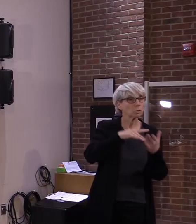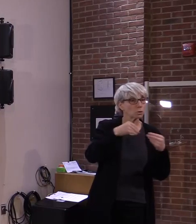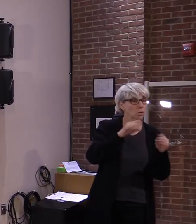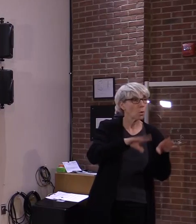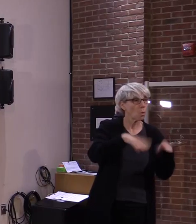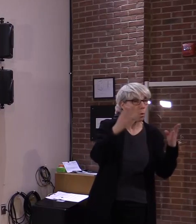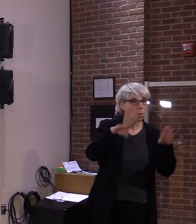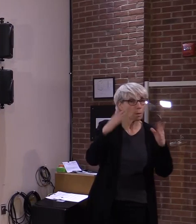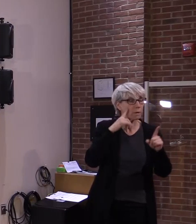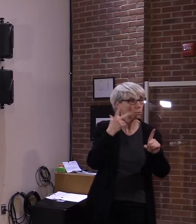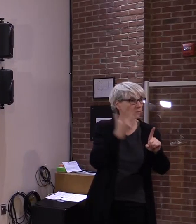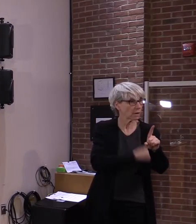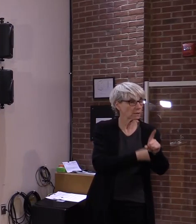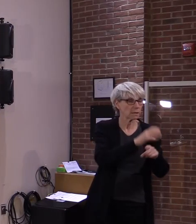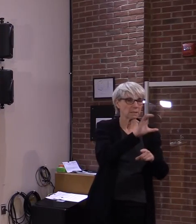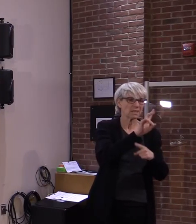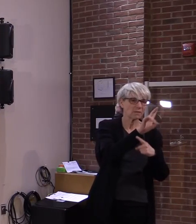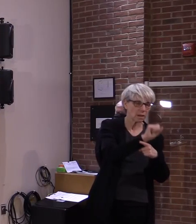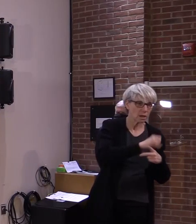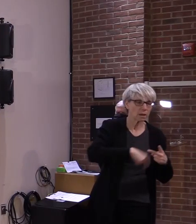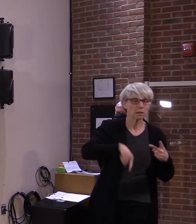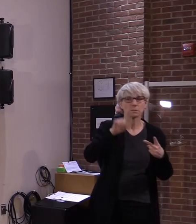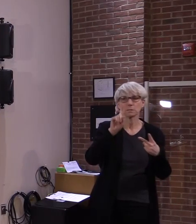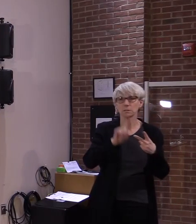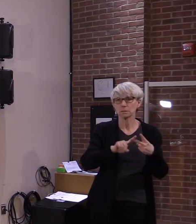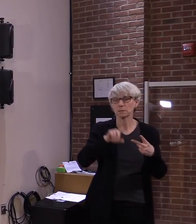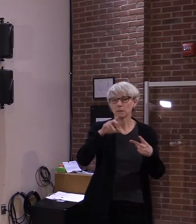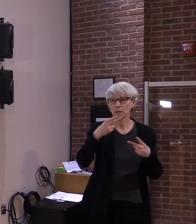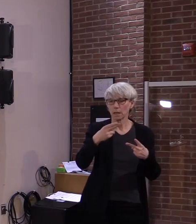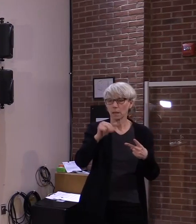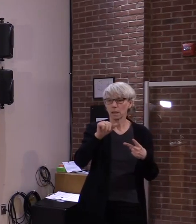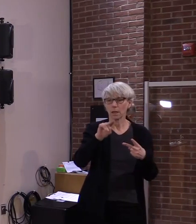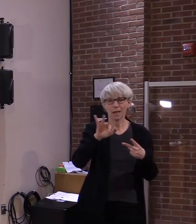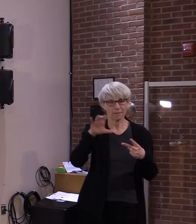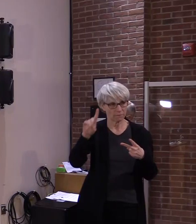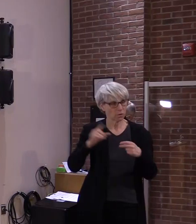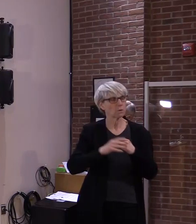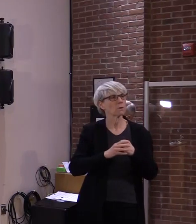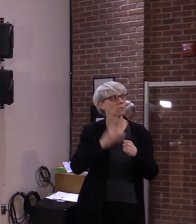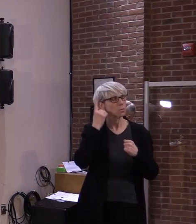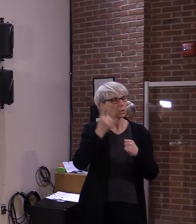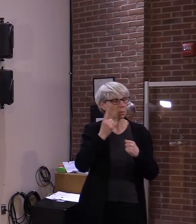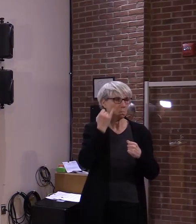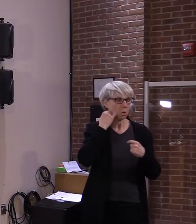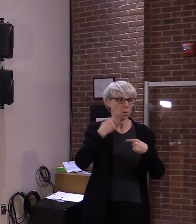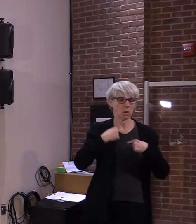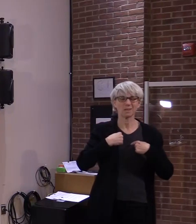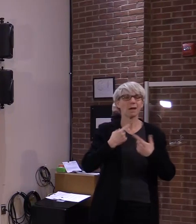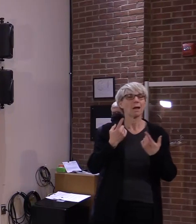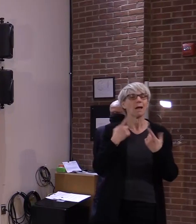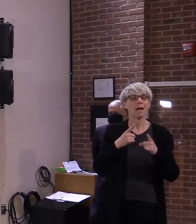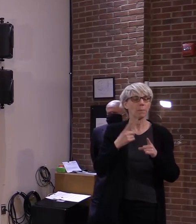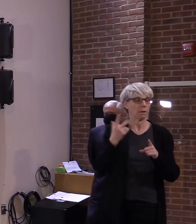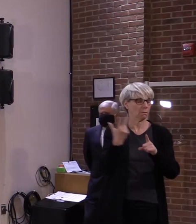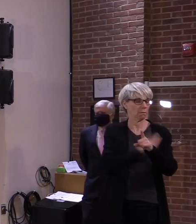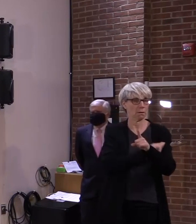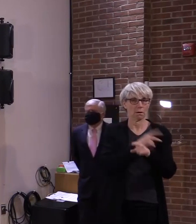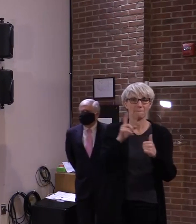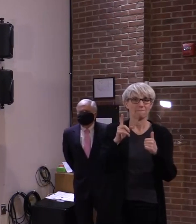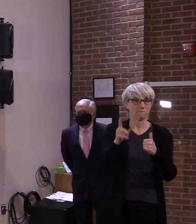people switch their second vaccine site to a place that might be